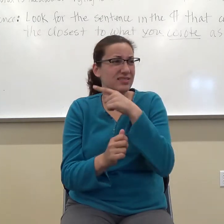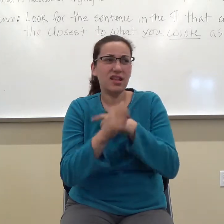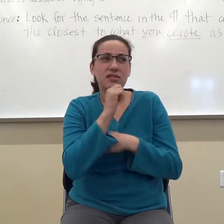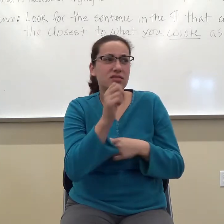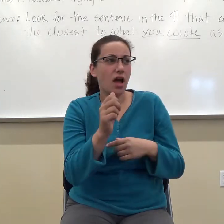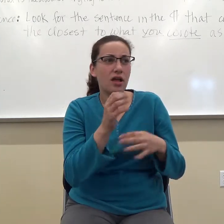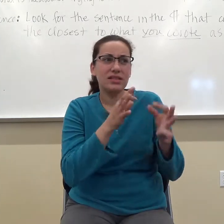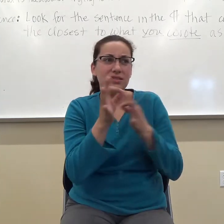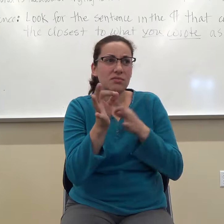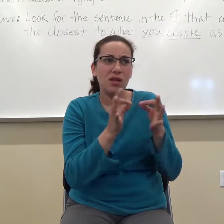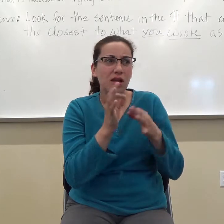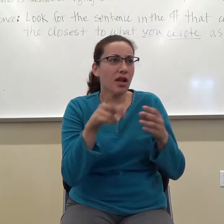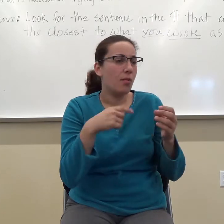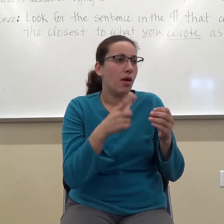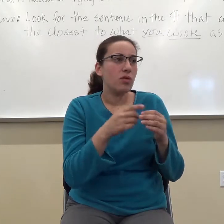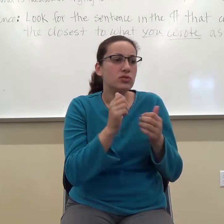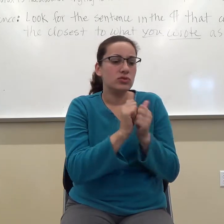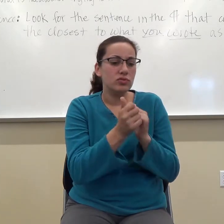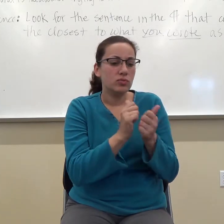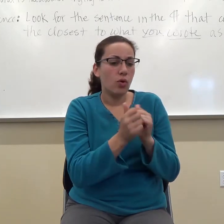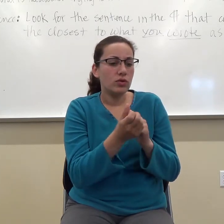hobbies. That goes up here.